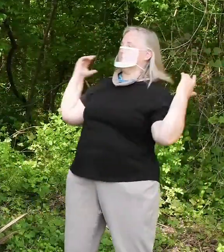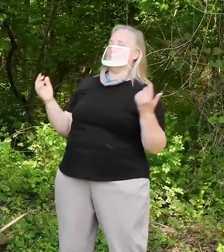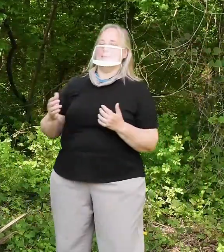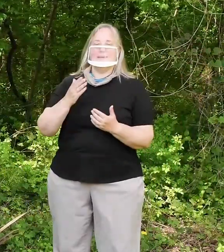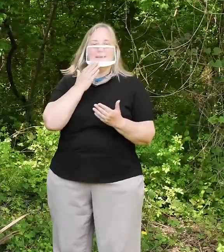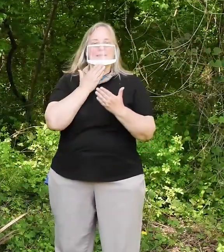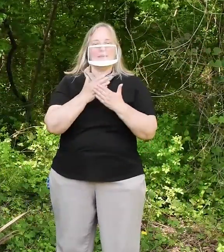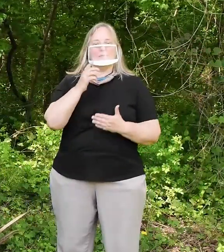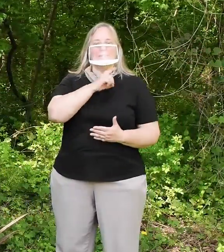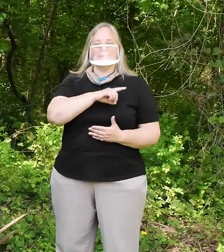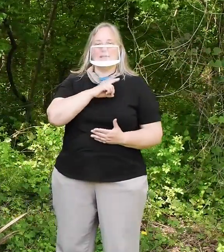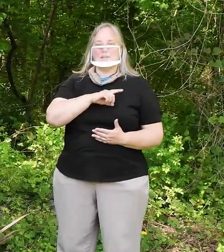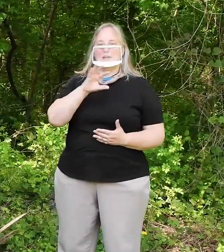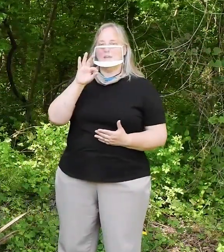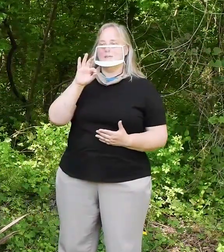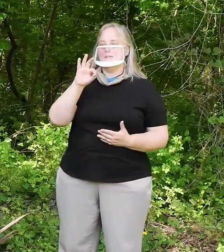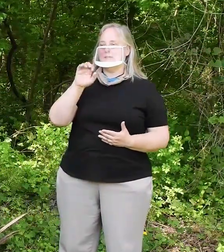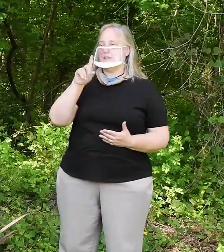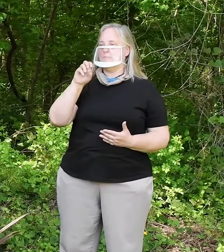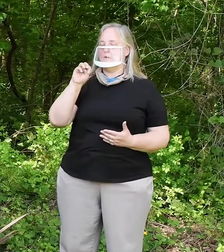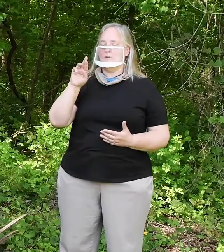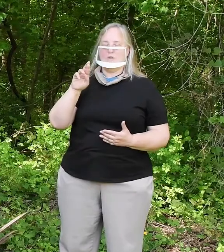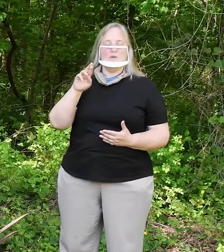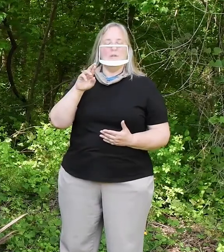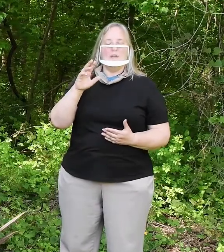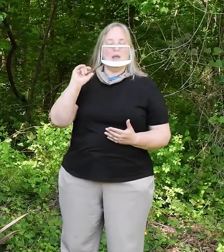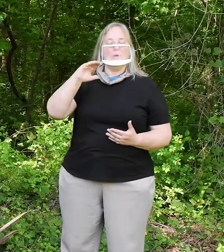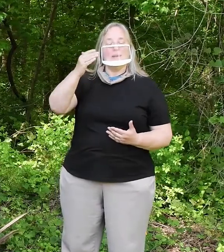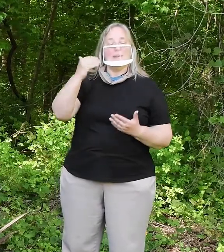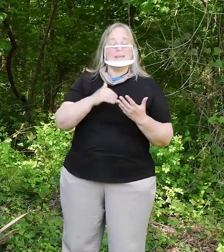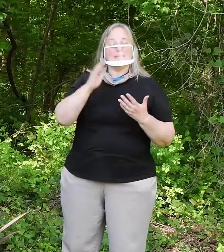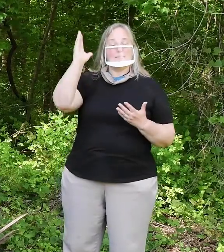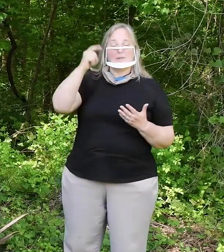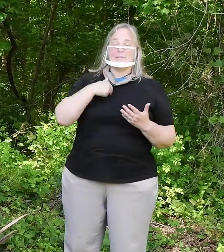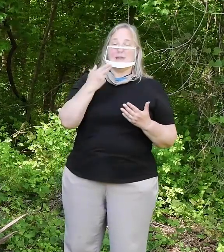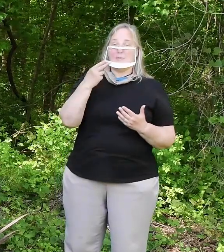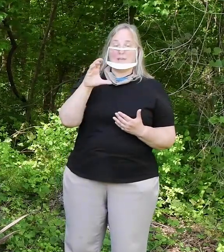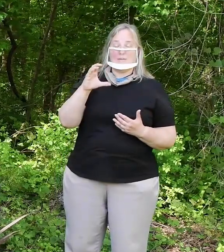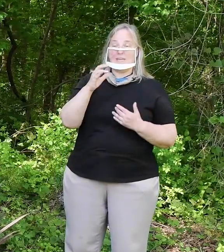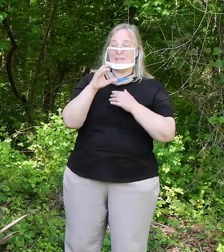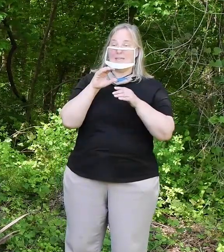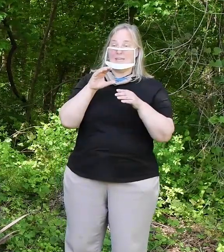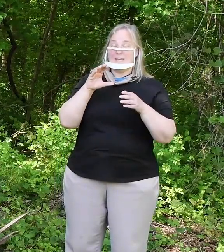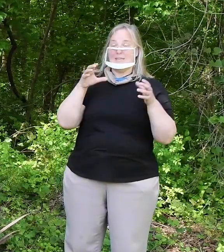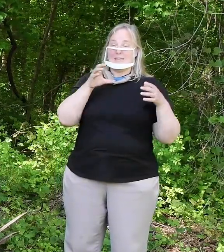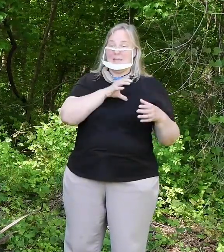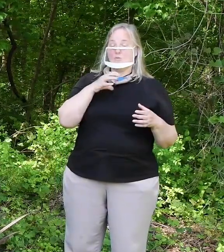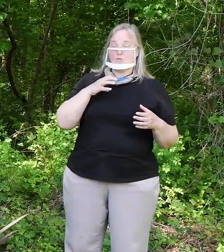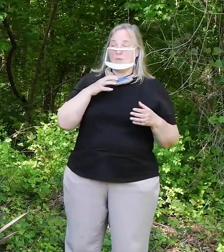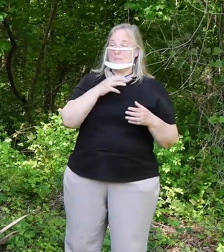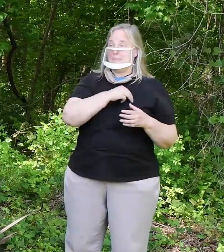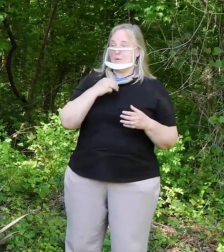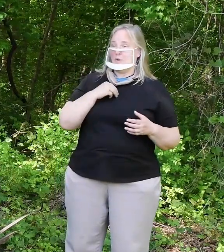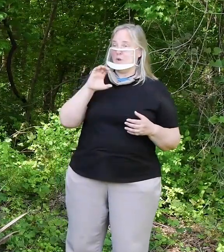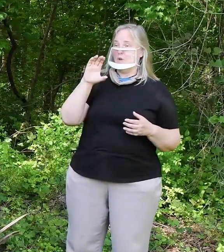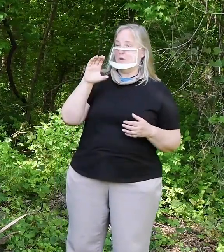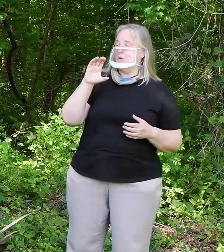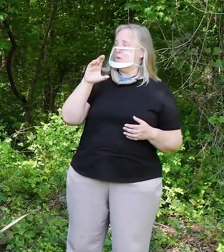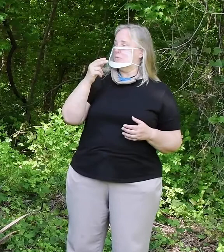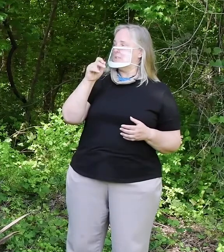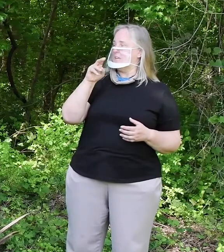Thank you, Delegate Feldmark. Our next speaker is Howard County Council Member Christiana Mercer Rigby.